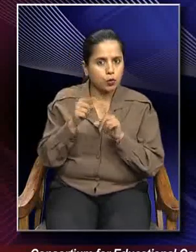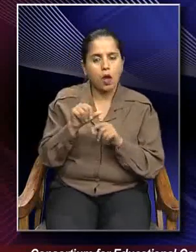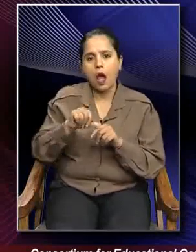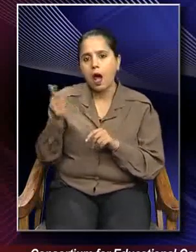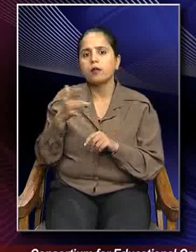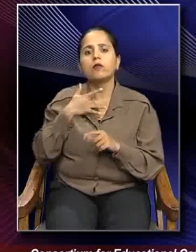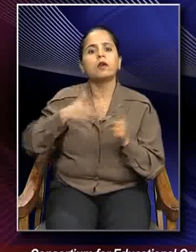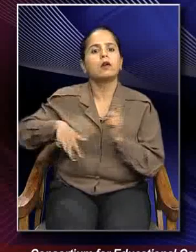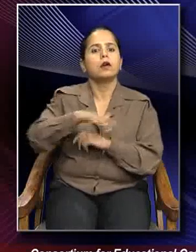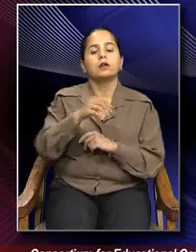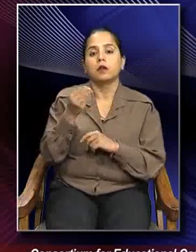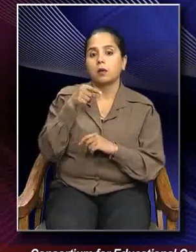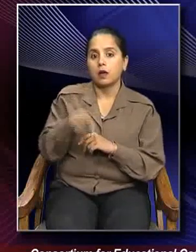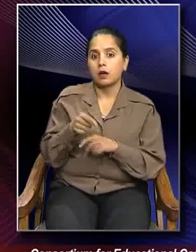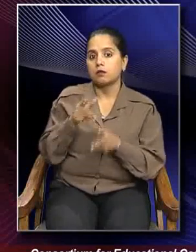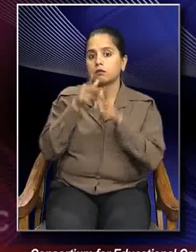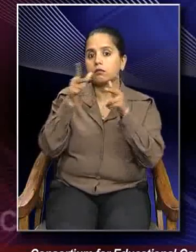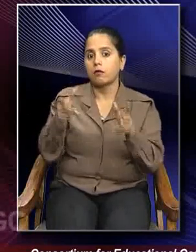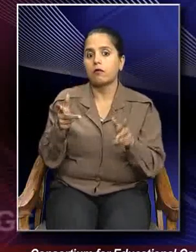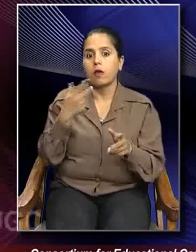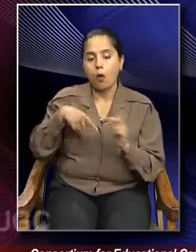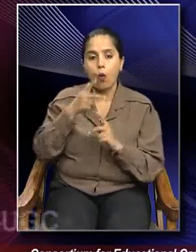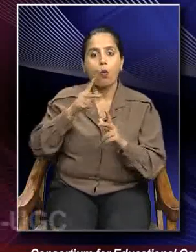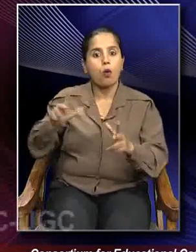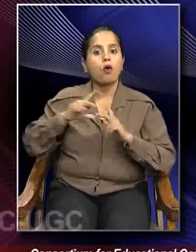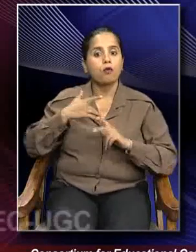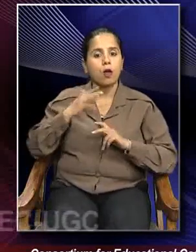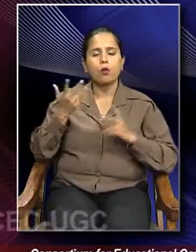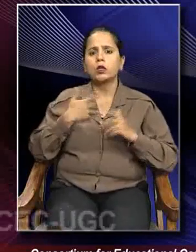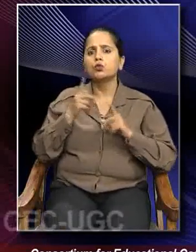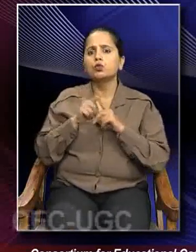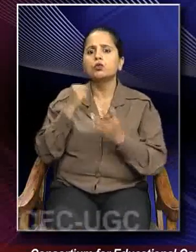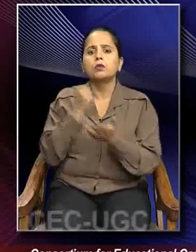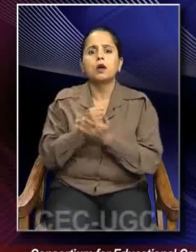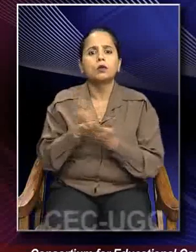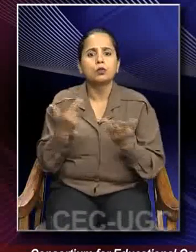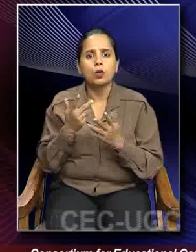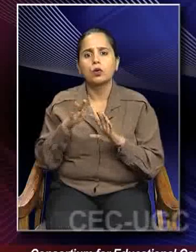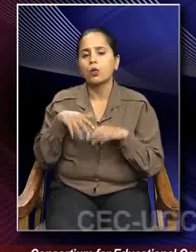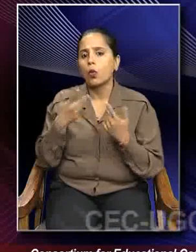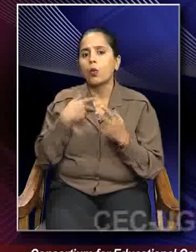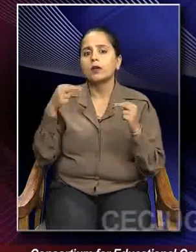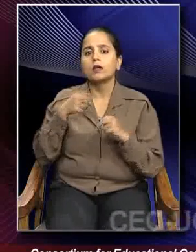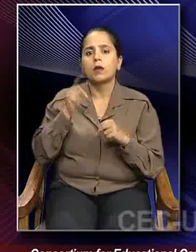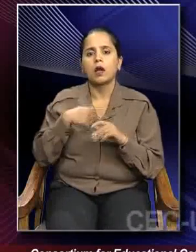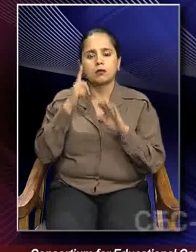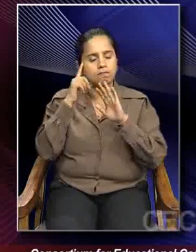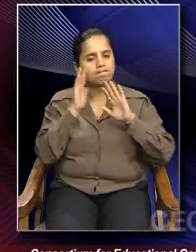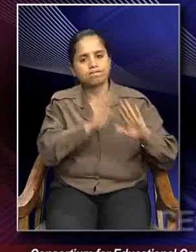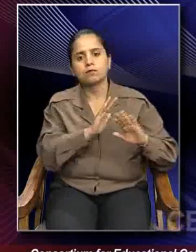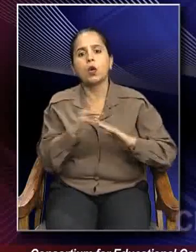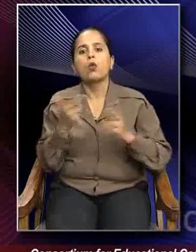things. So it is something which tells us what we have to do and what we need to refrain from